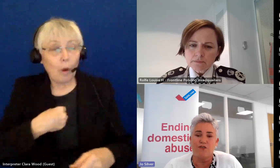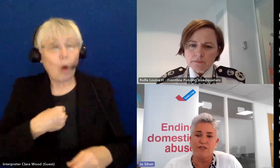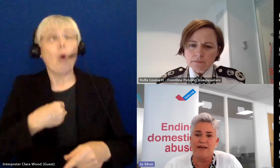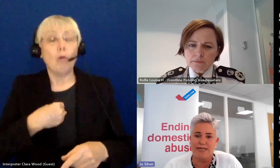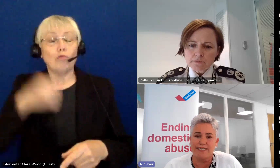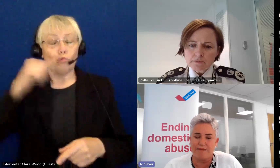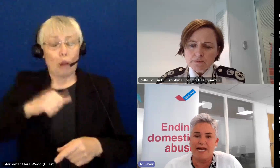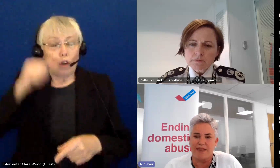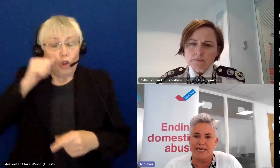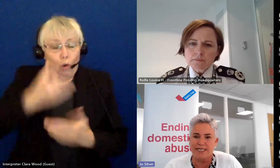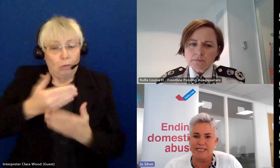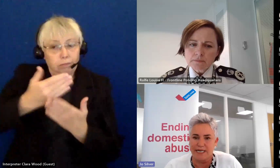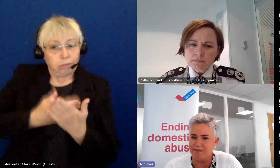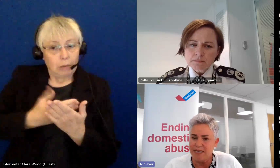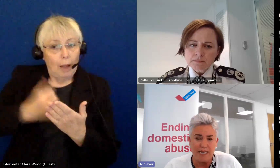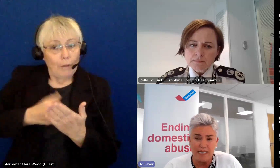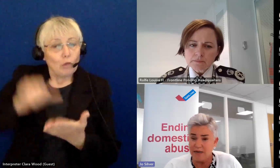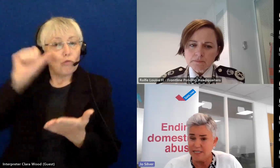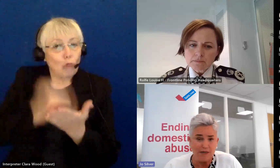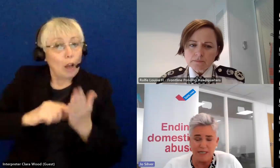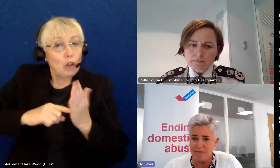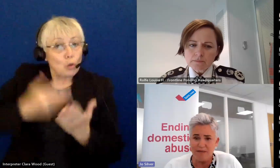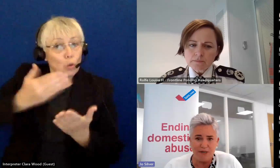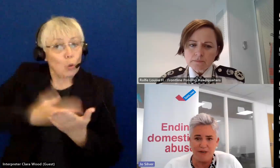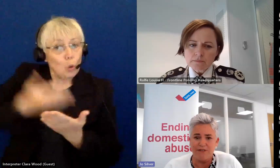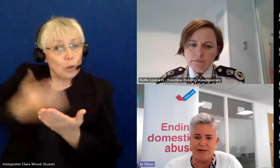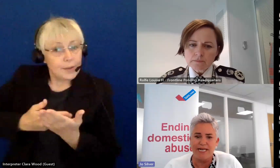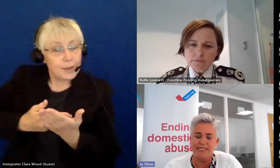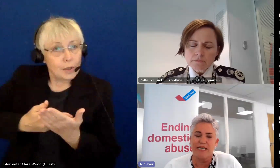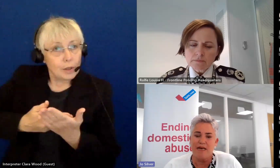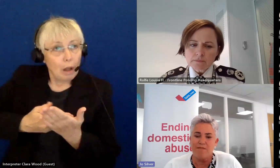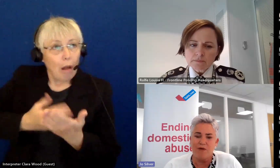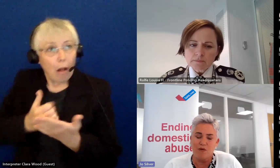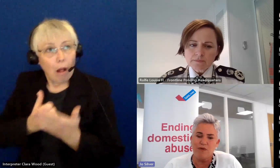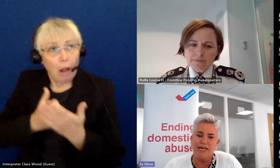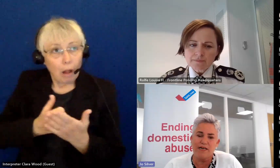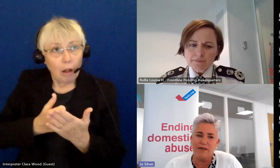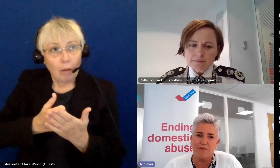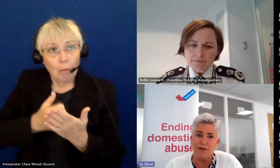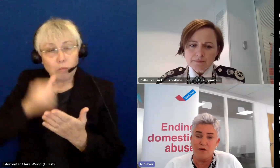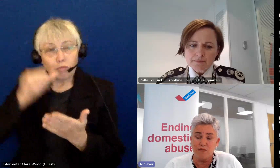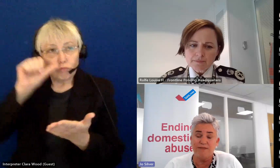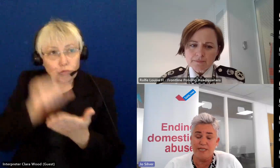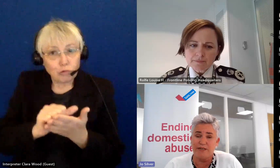decisions for that victim at that time. Now, it's not going to be perfect, but what